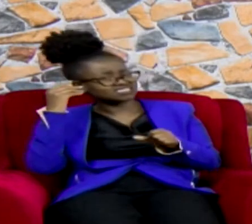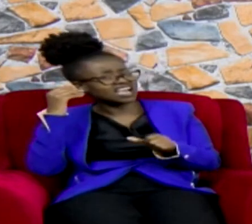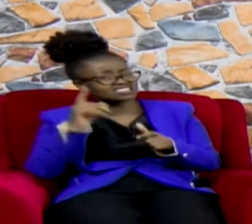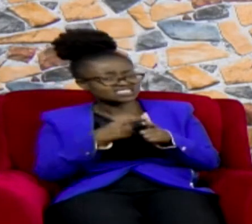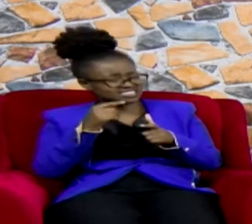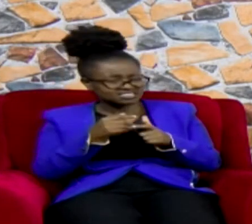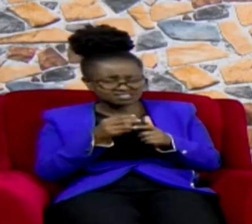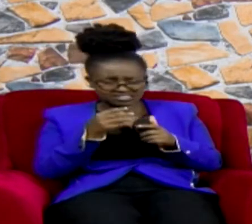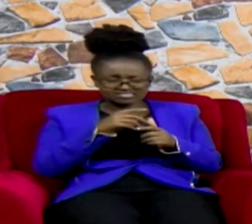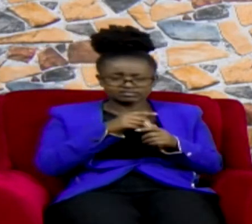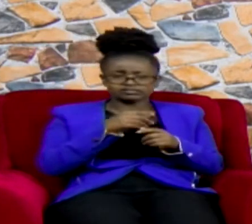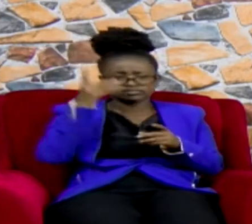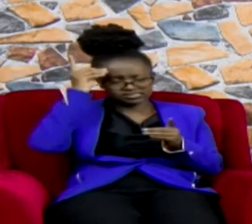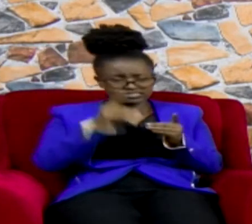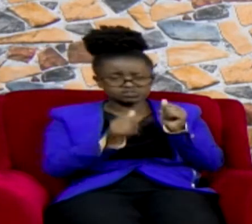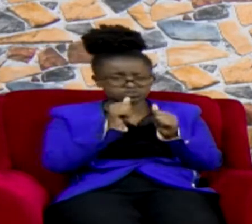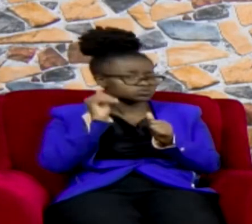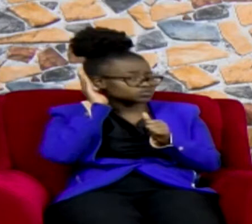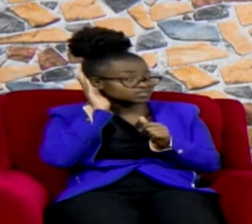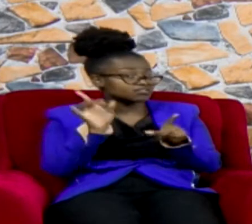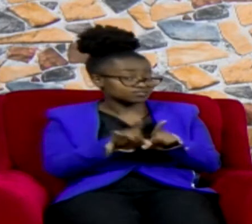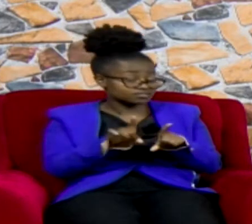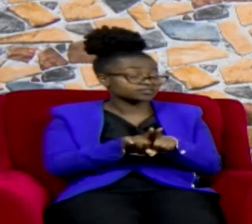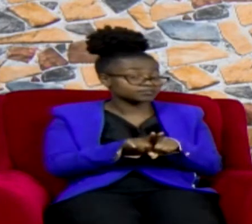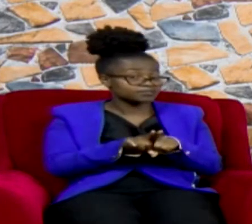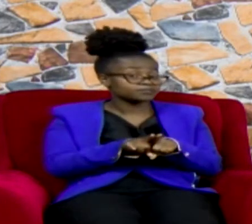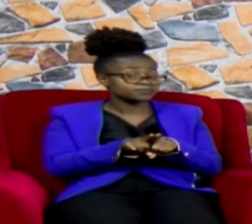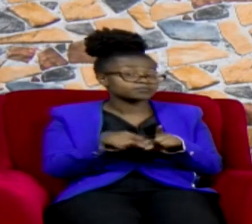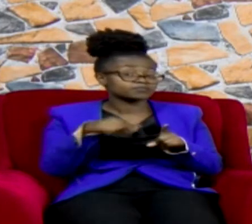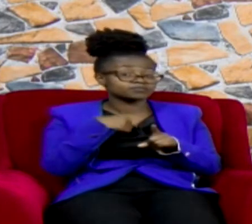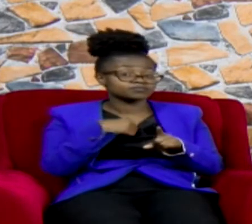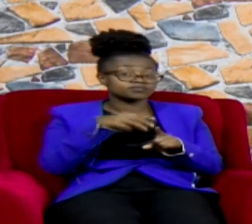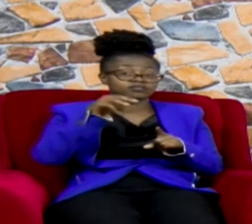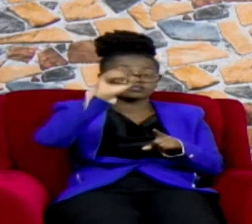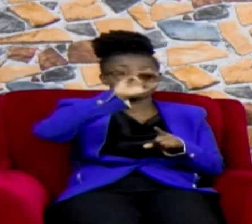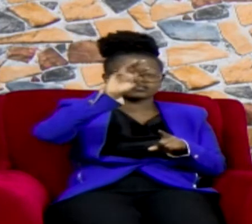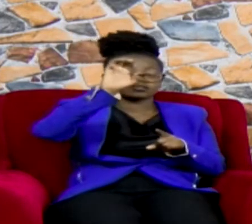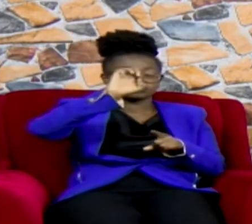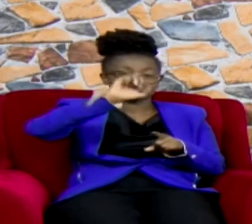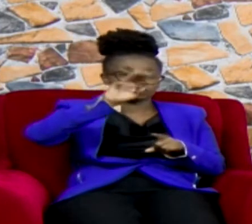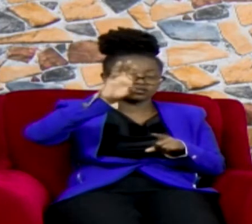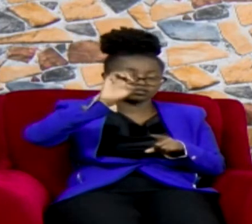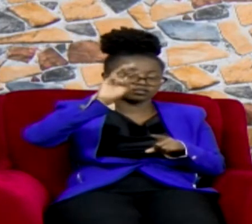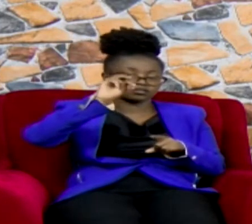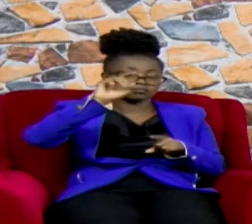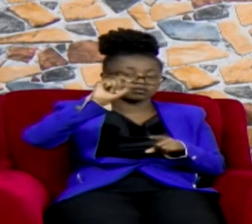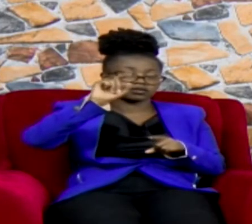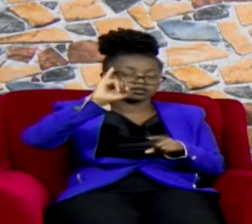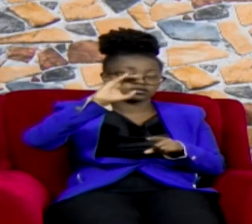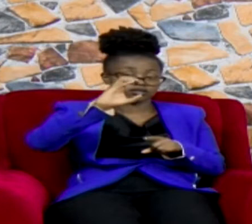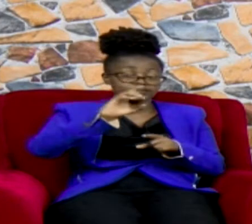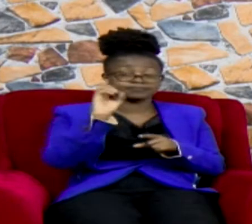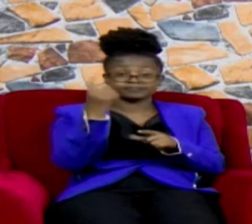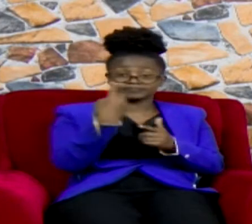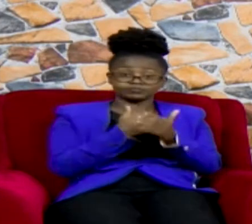should I respond to? Yes. Okay. And also, we also come now also to semantic. The very first thing when we